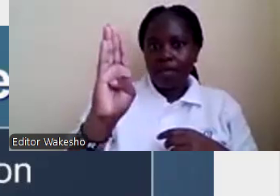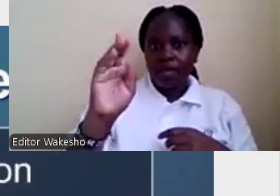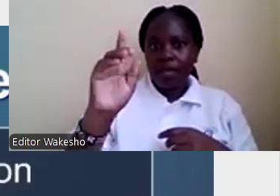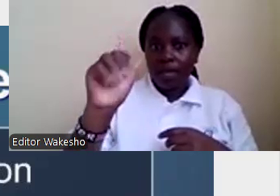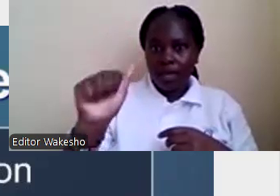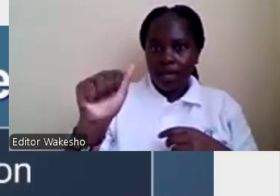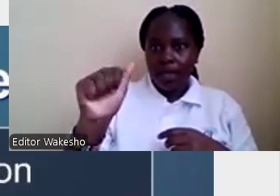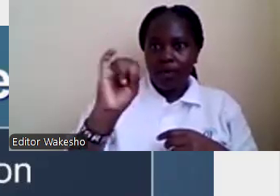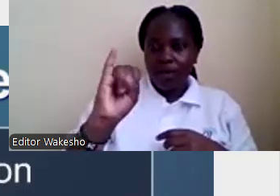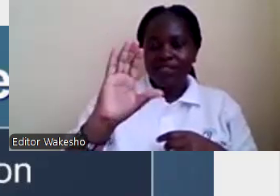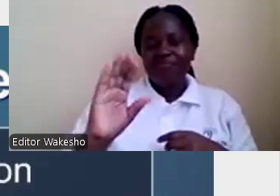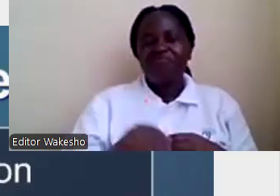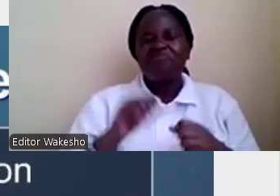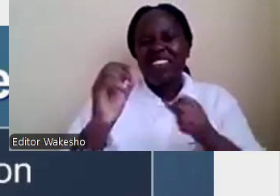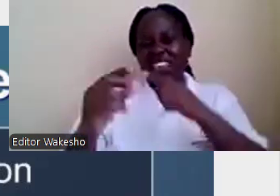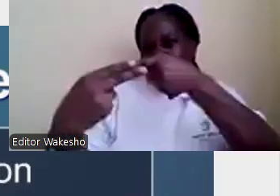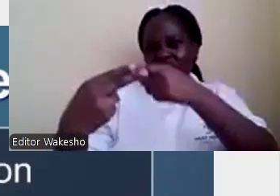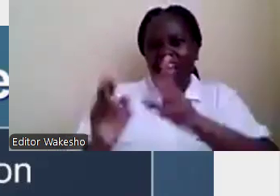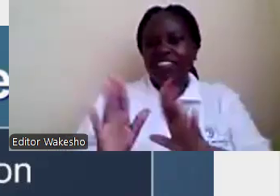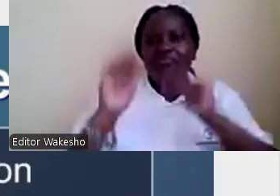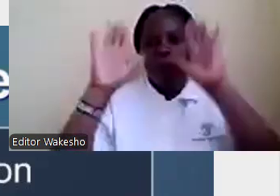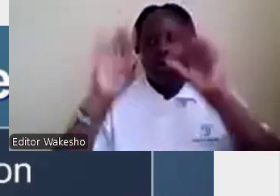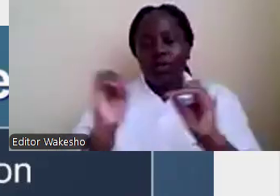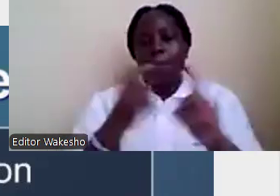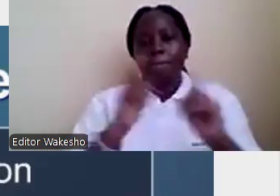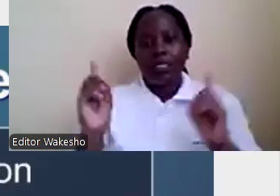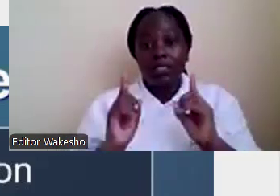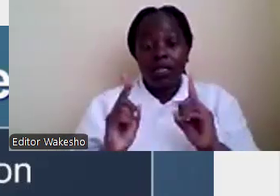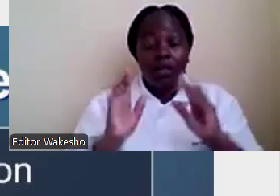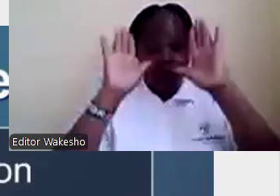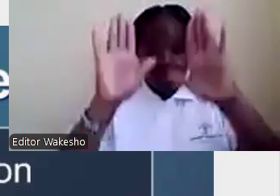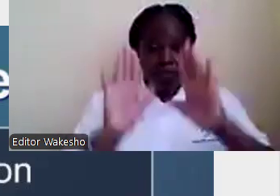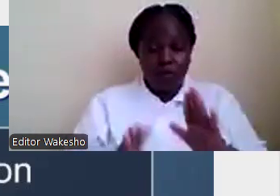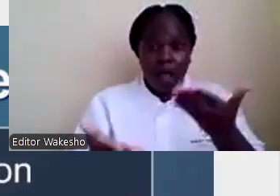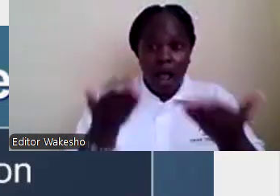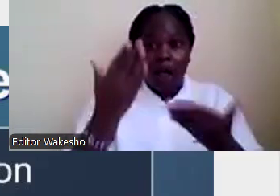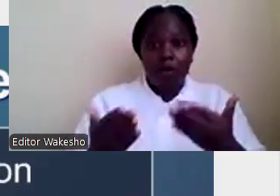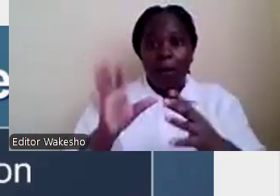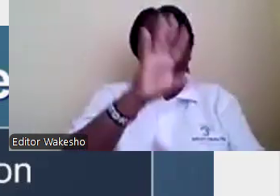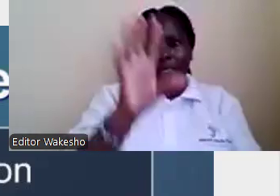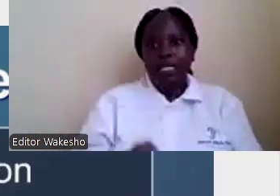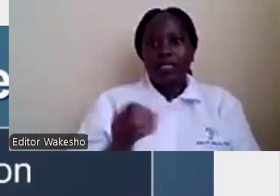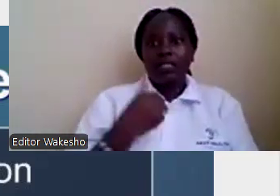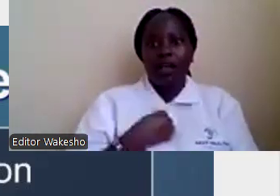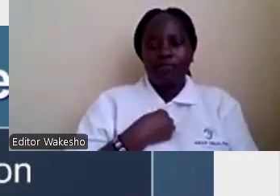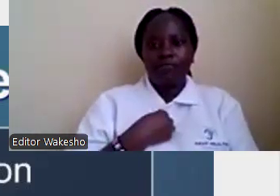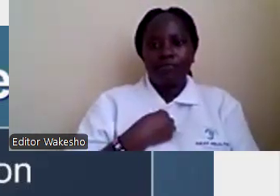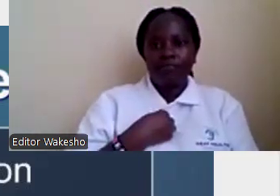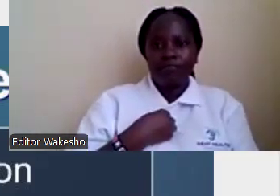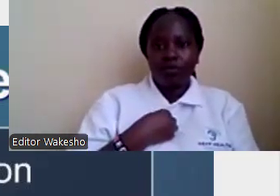many details about this, but it is measured in percentage, right? And so